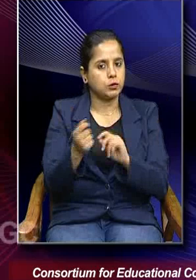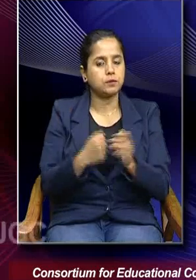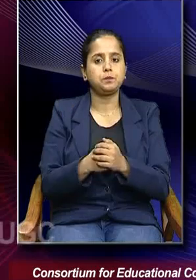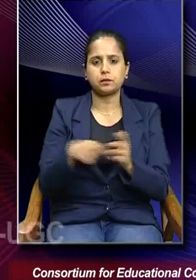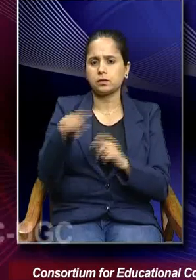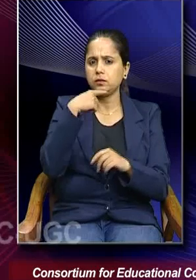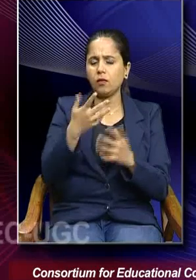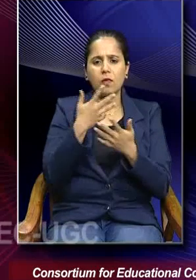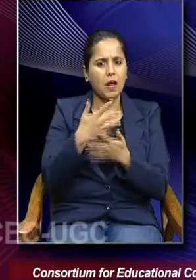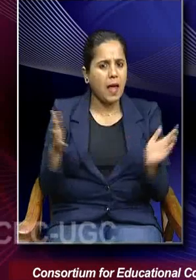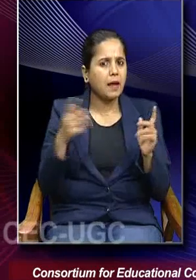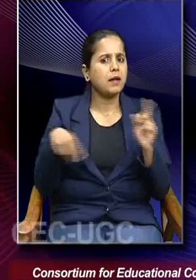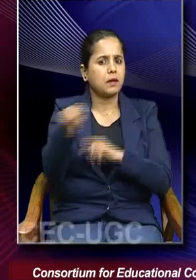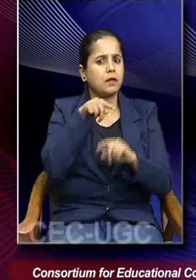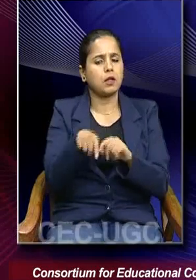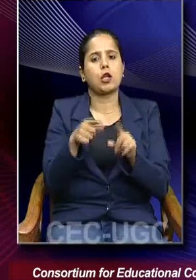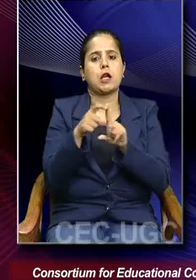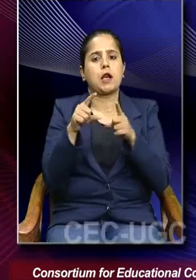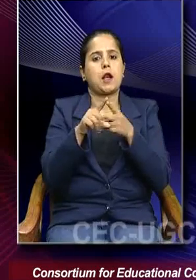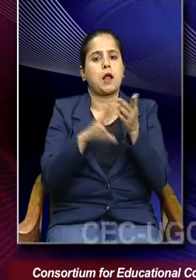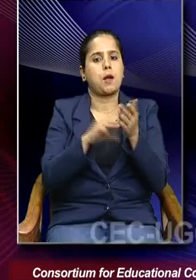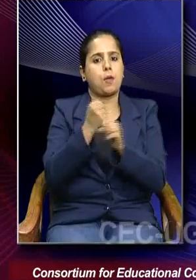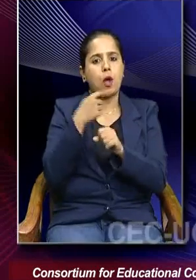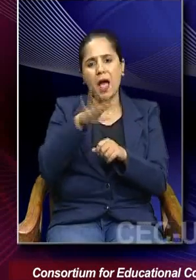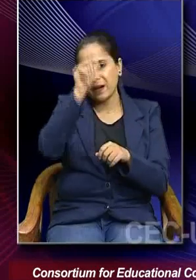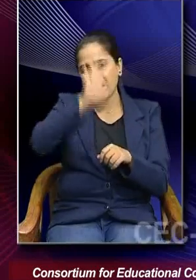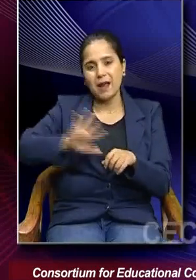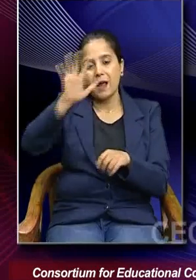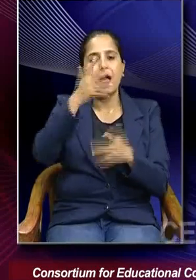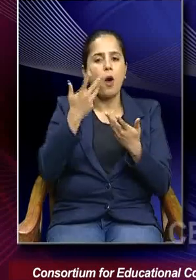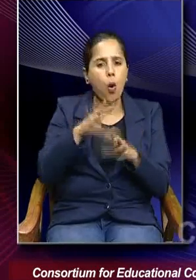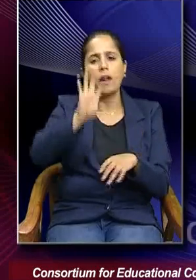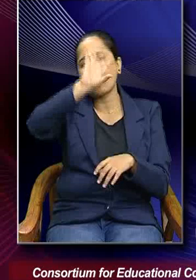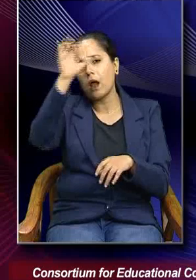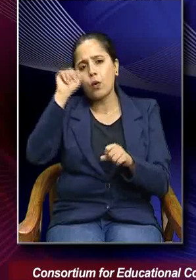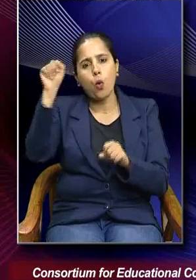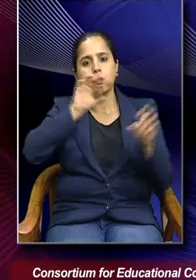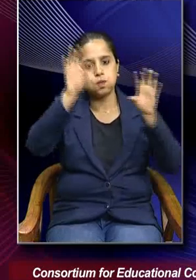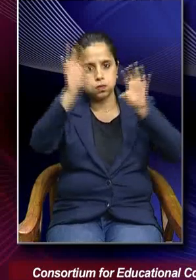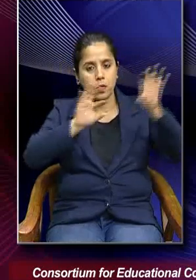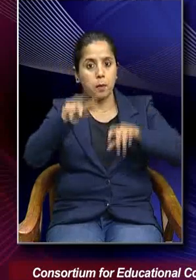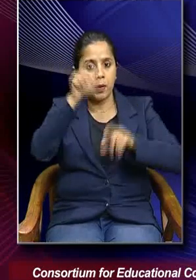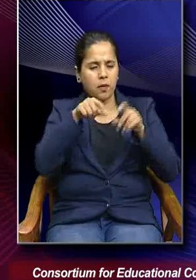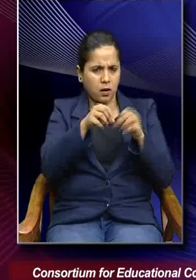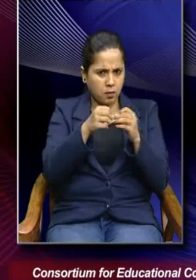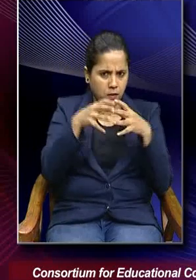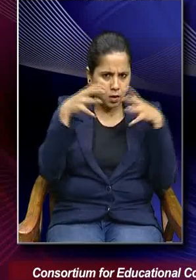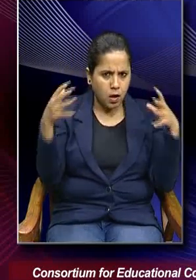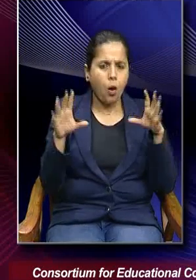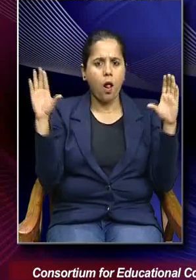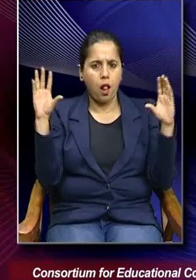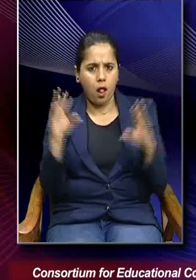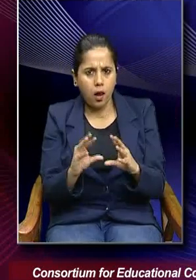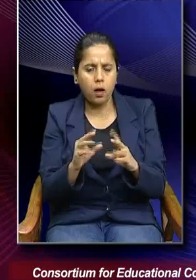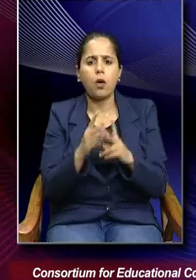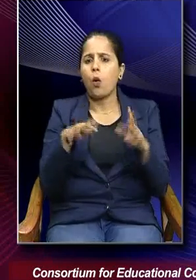say country population demographic profile. We see how it is changing, how whether it is increasing, whether it is decreasing,